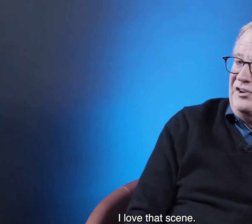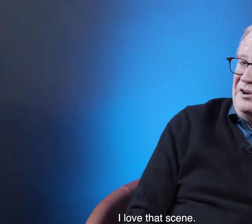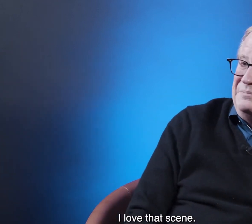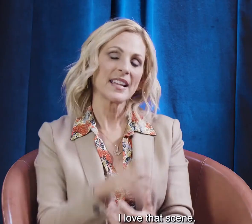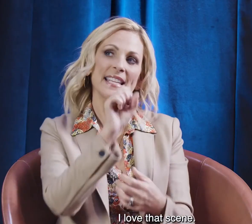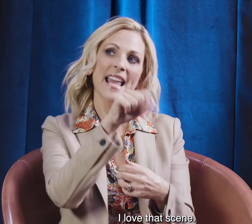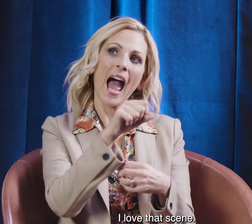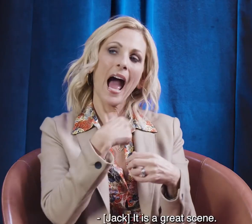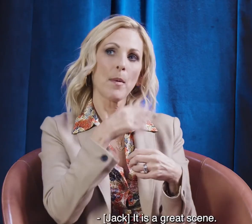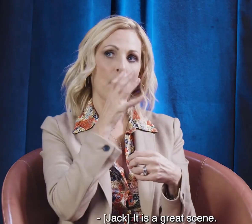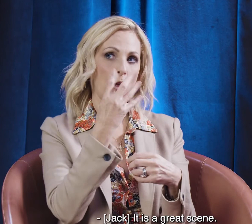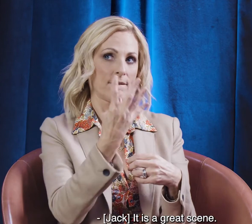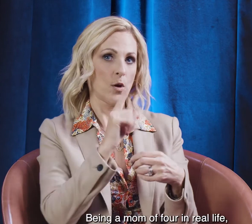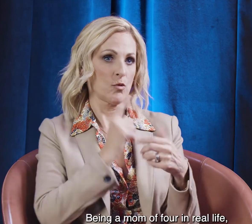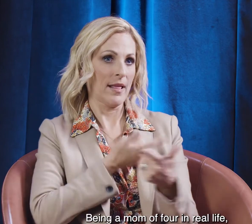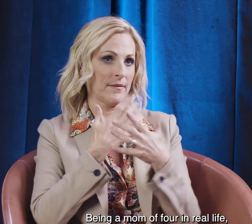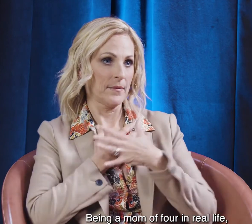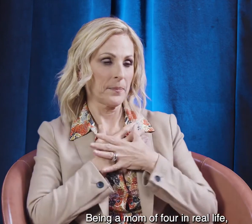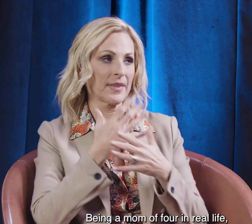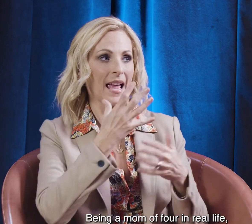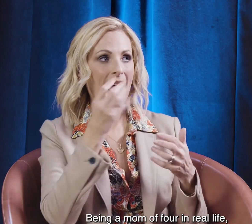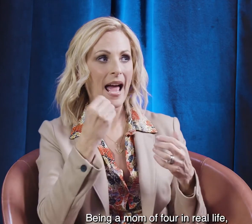scene. It is a great scene. Being a mom of four in real life,